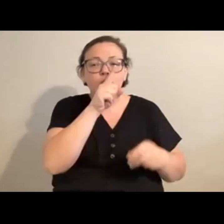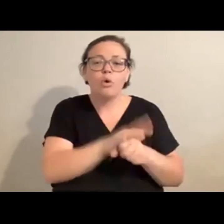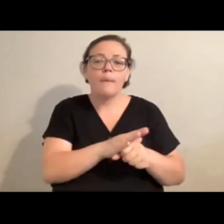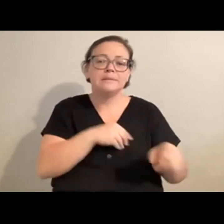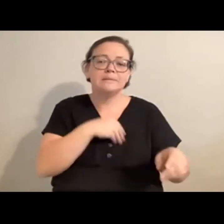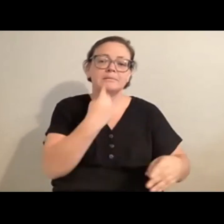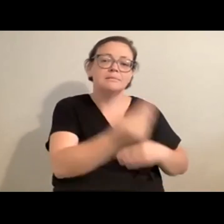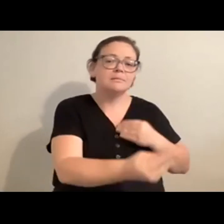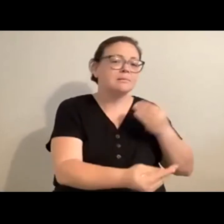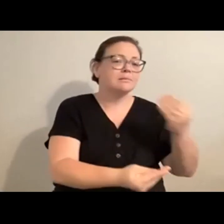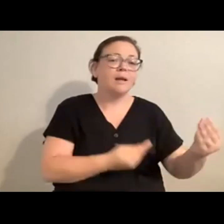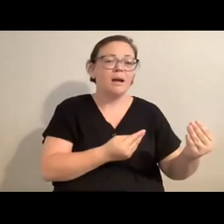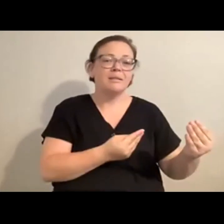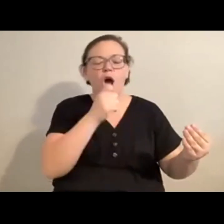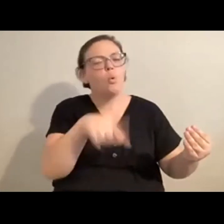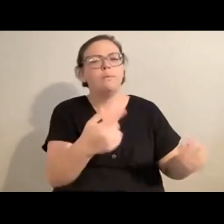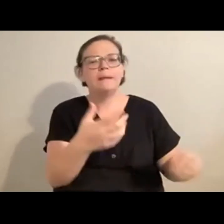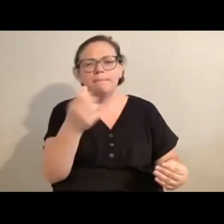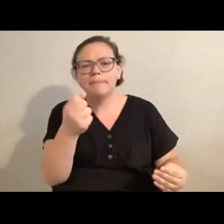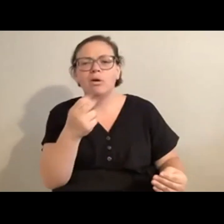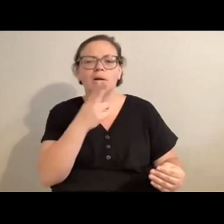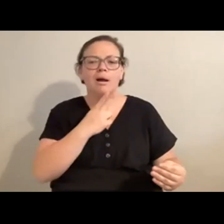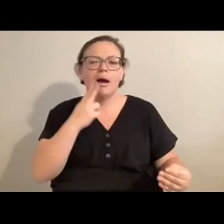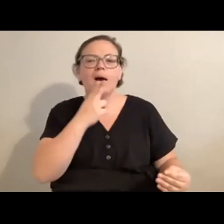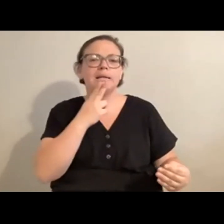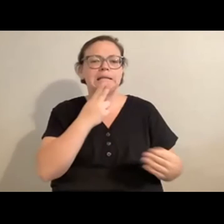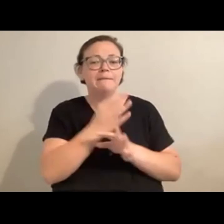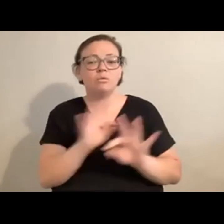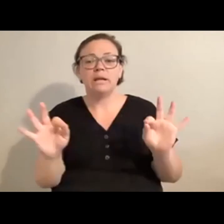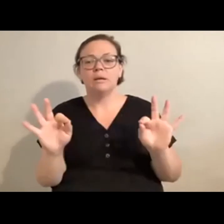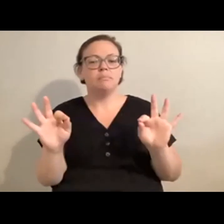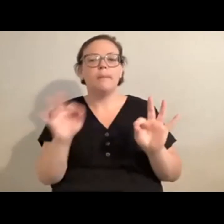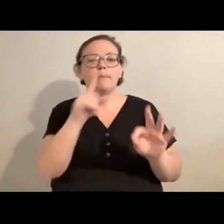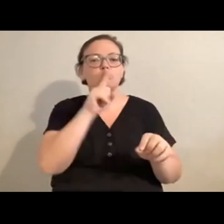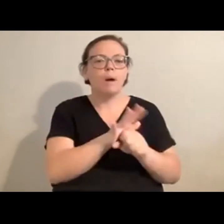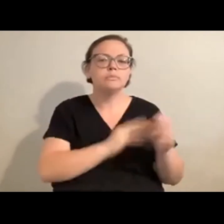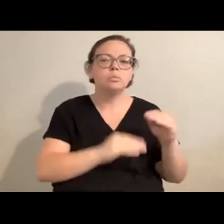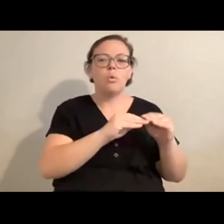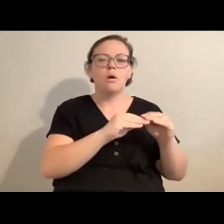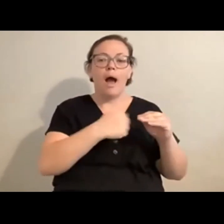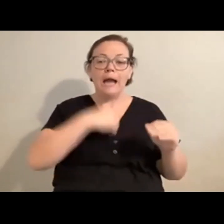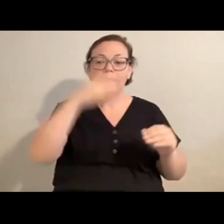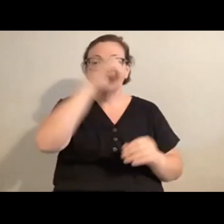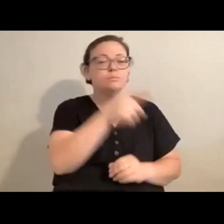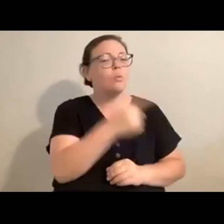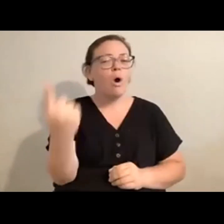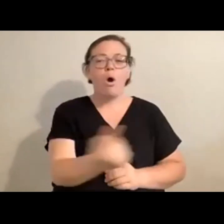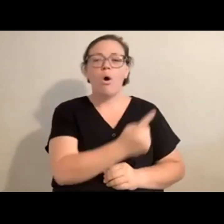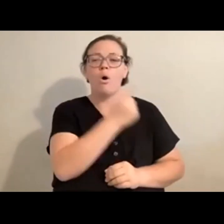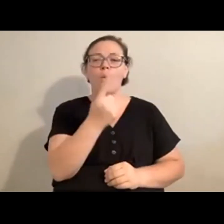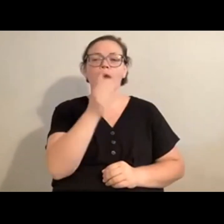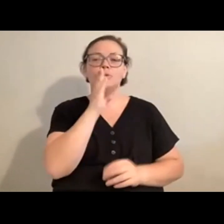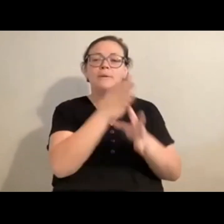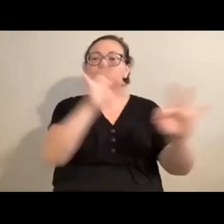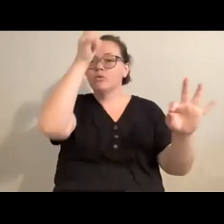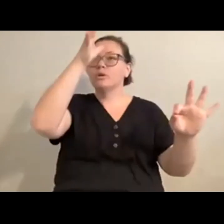promises other than milk, honey, liberty. I assume you will always be a free man